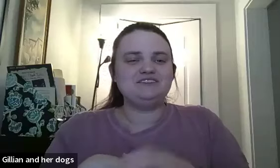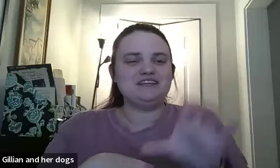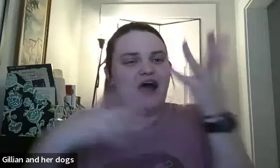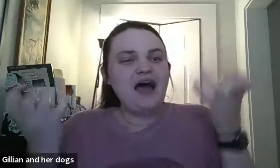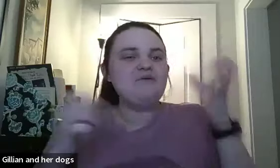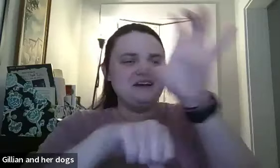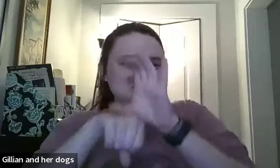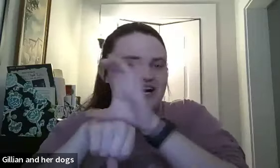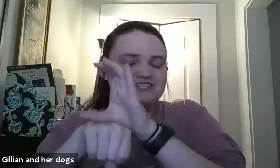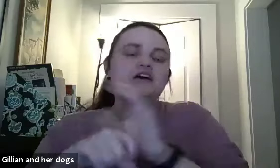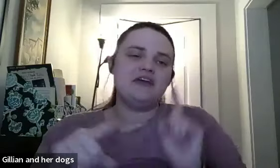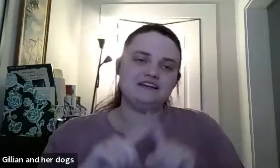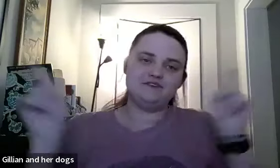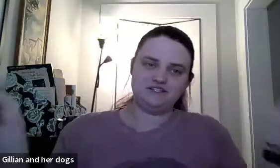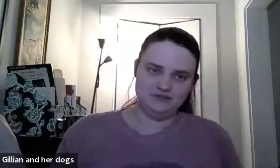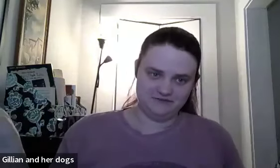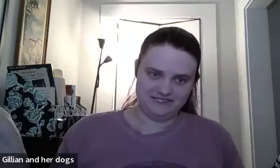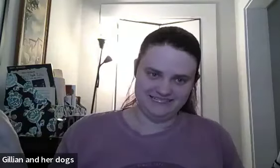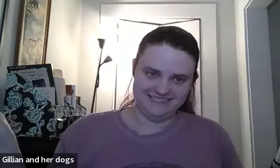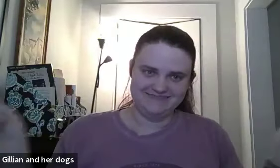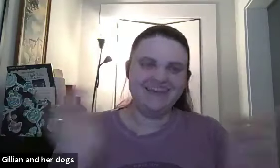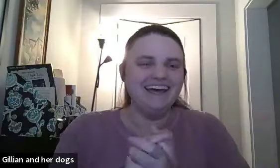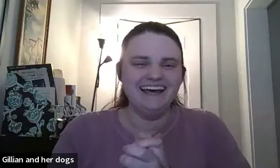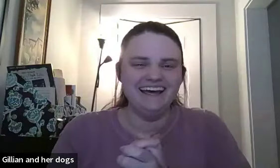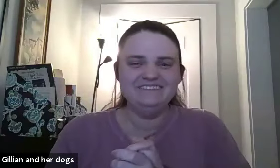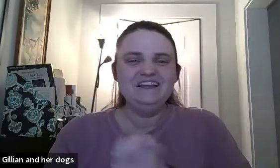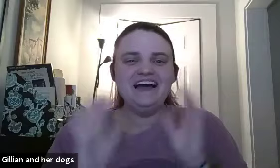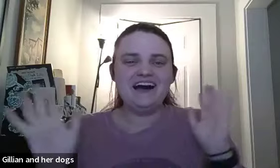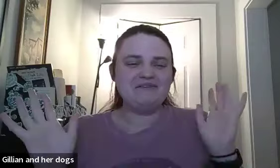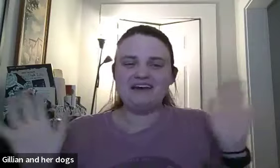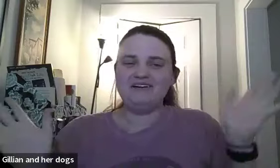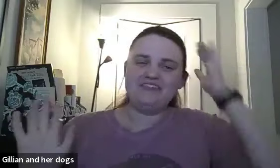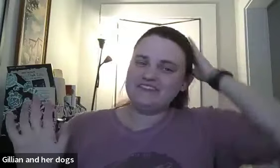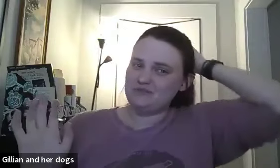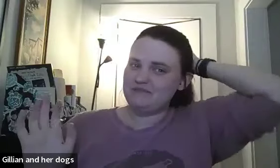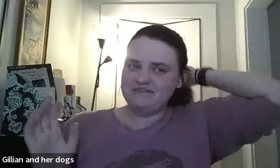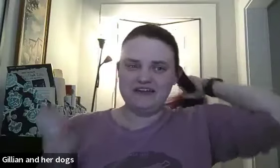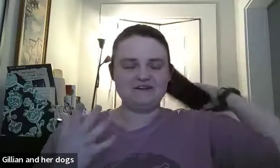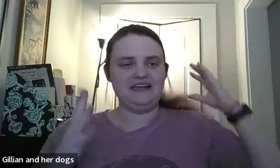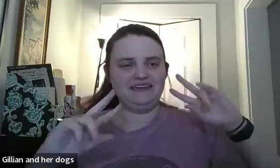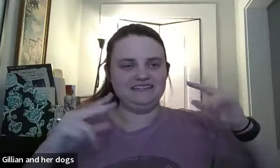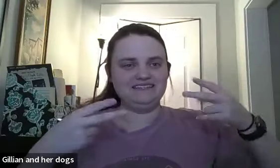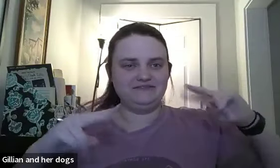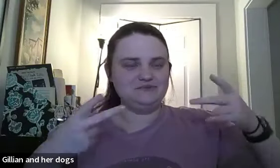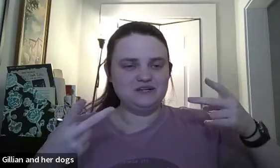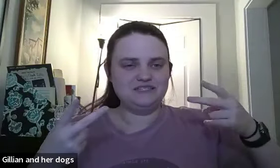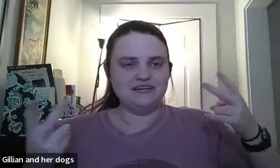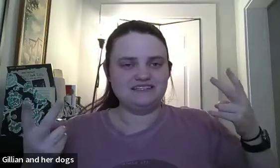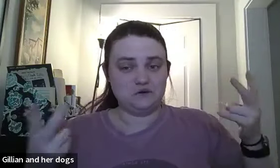and you're saying, well, I want church, that has very two different sentences. I don't know. I think that's one of my favorite, like easily flipped ones because there